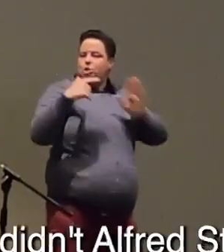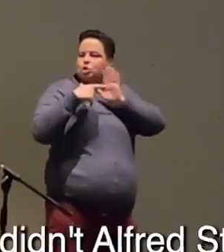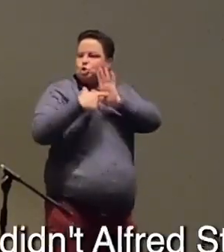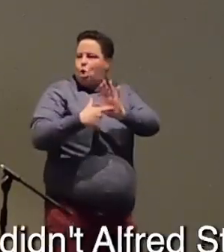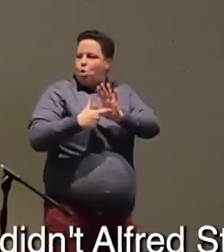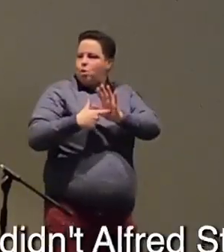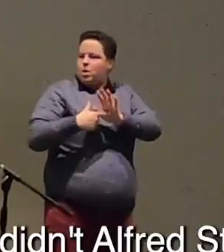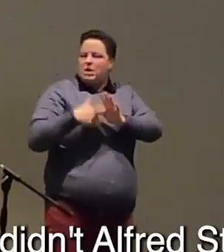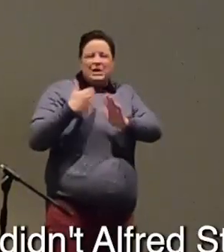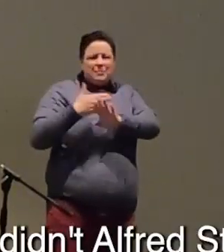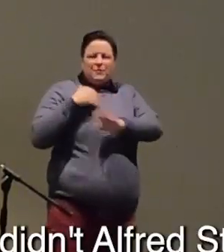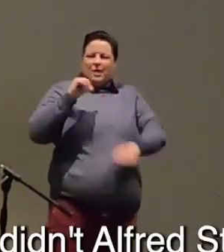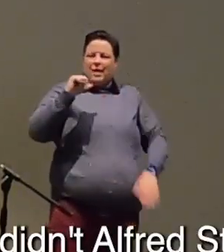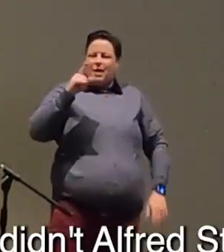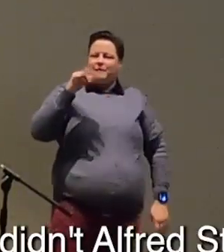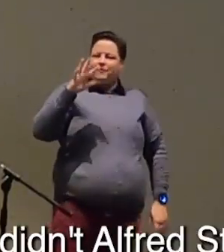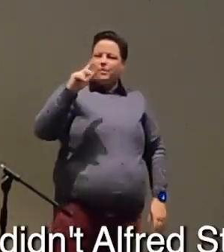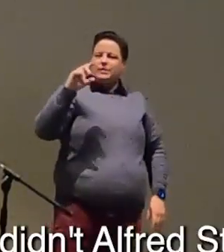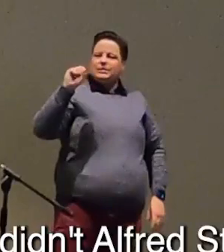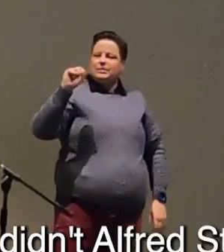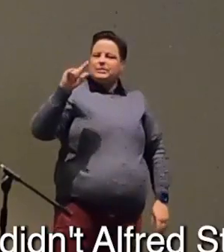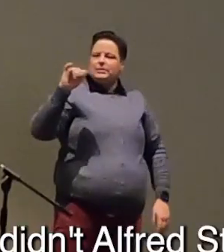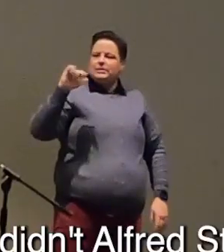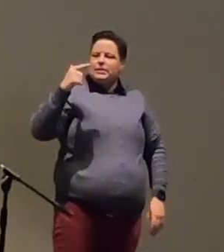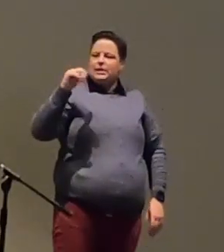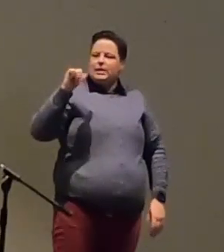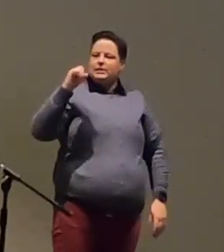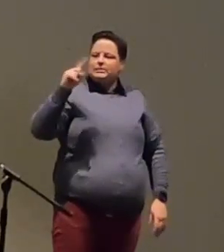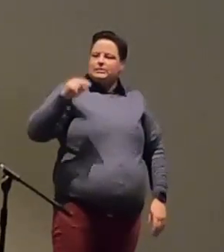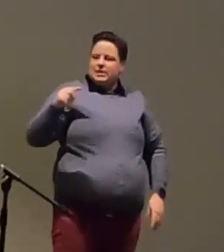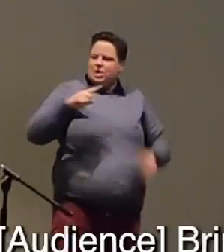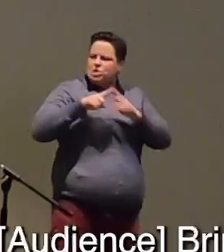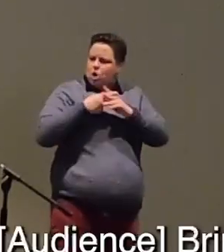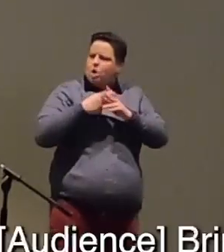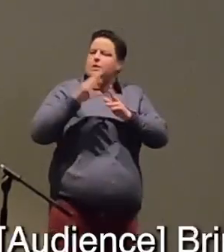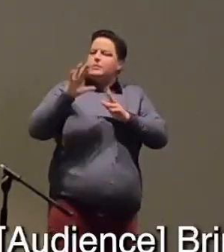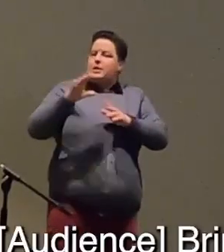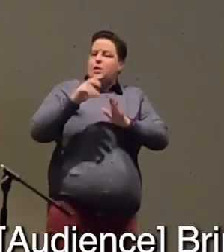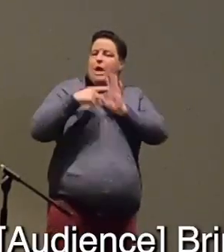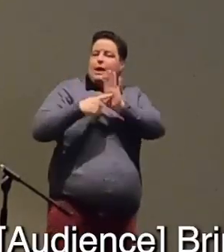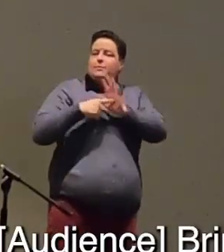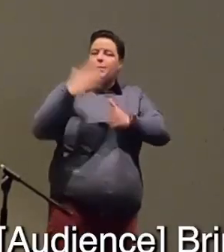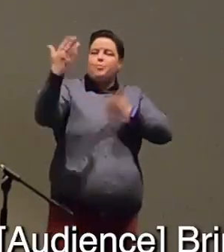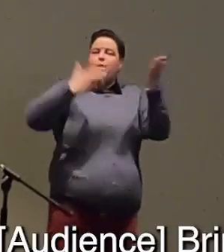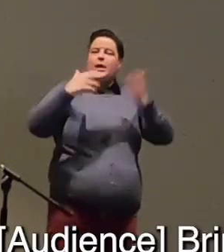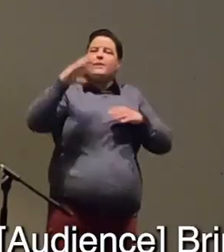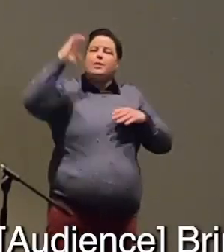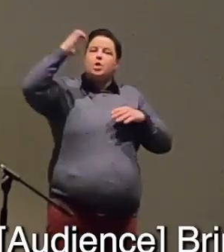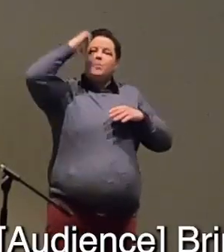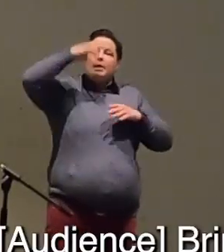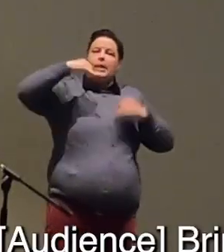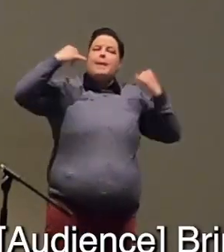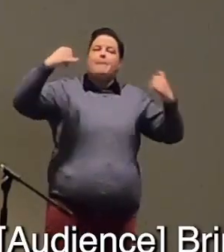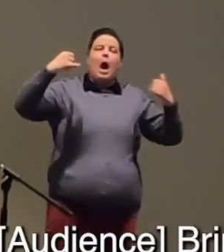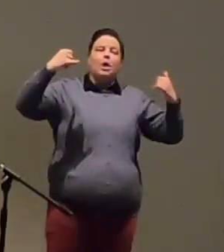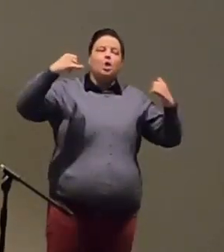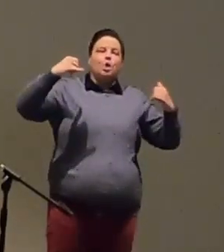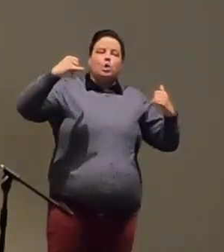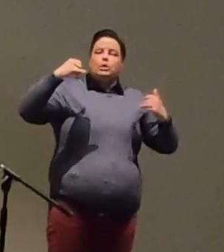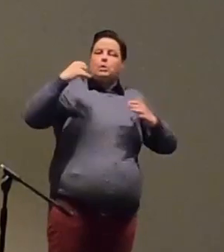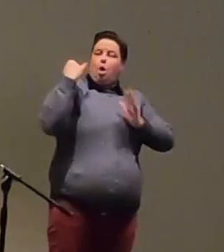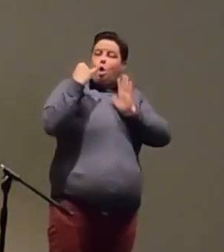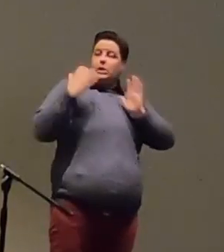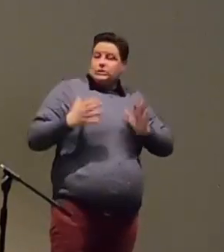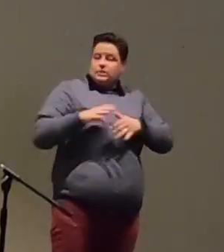that, didn't Alfred Stieglitz start having his exhibitions? Yes. Bringing in the European modern Yeah. artists, and